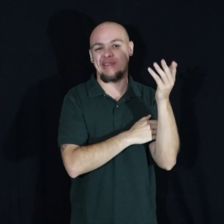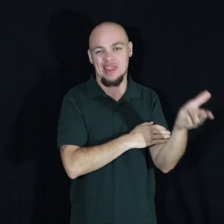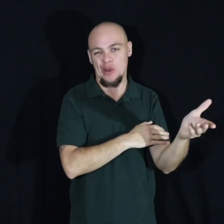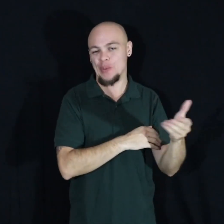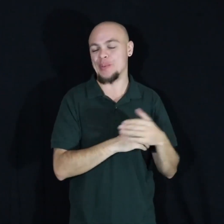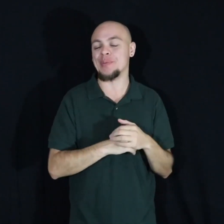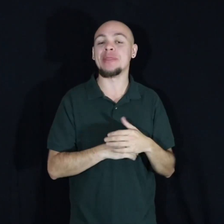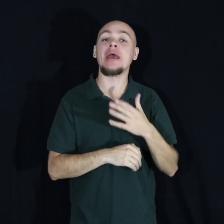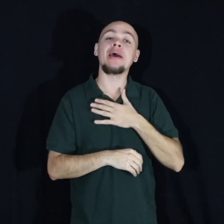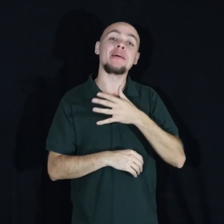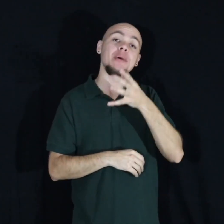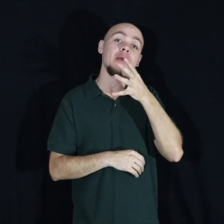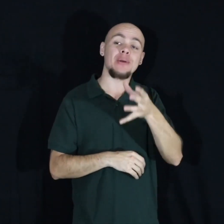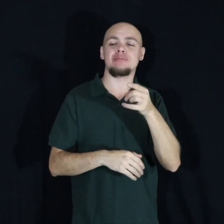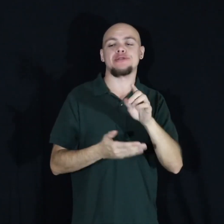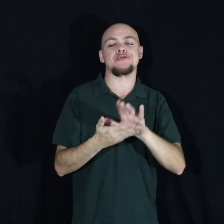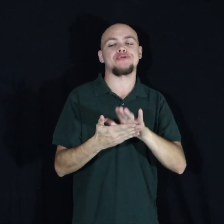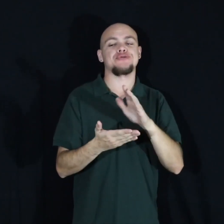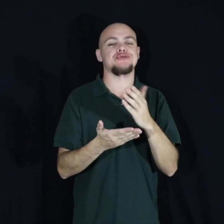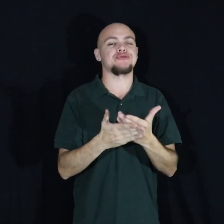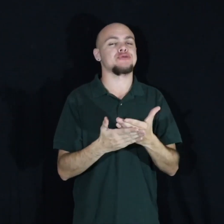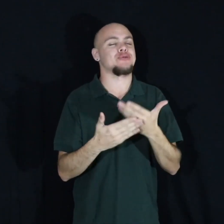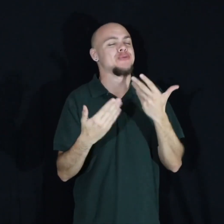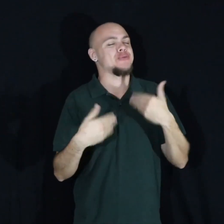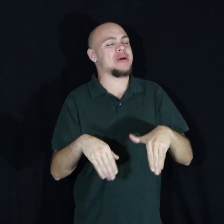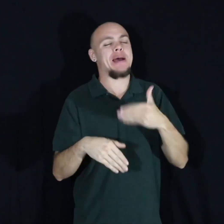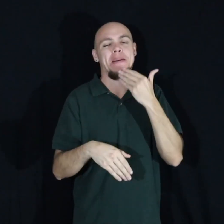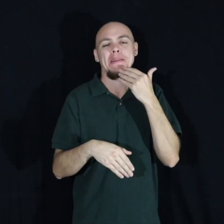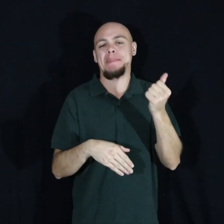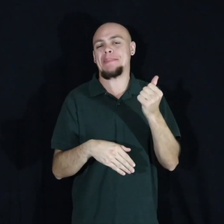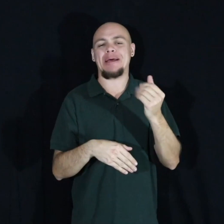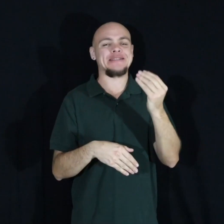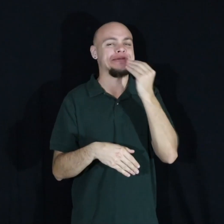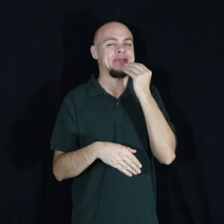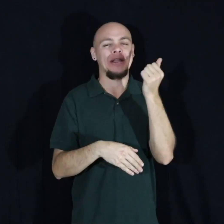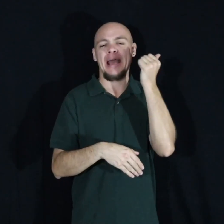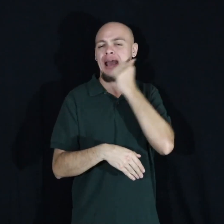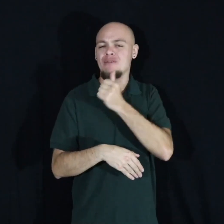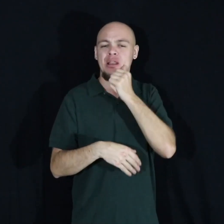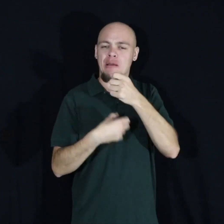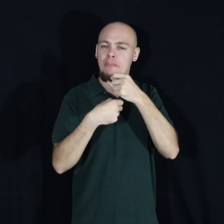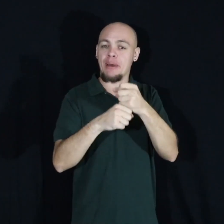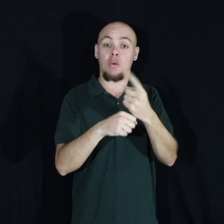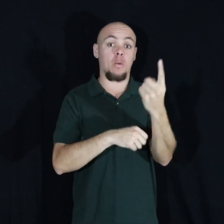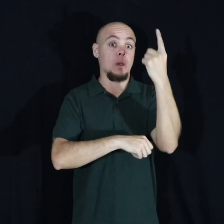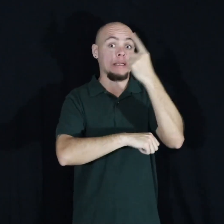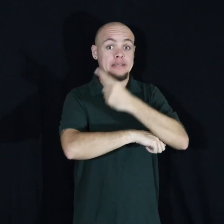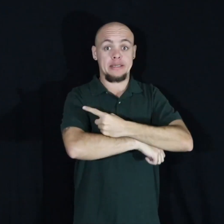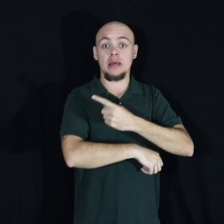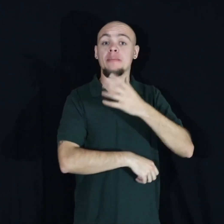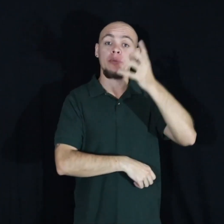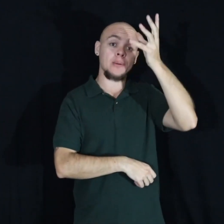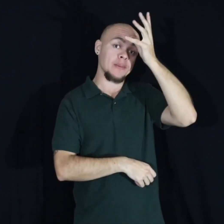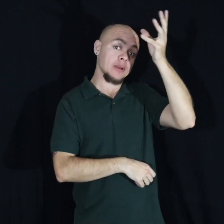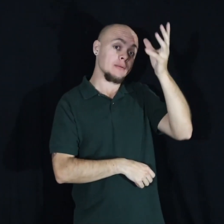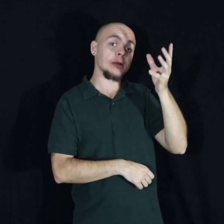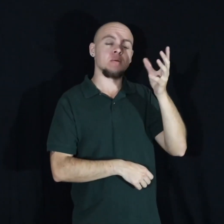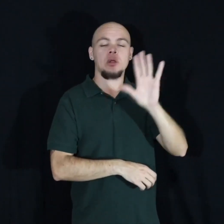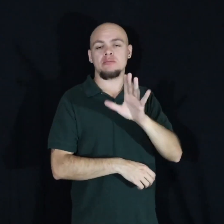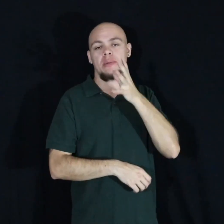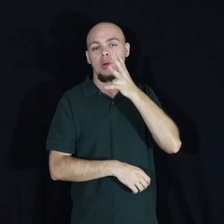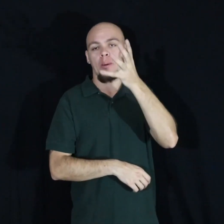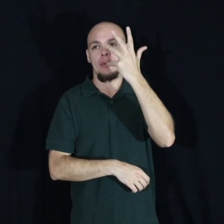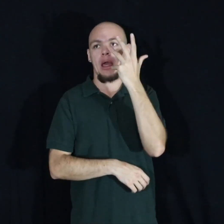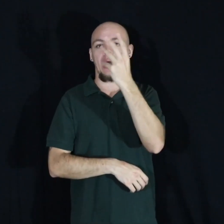My grandmother was a chef, and she would prepare the best meals every day. One day, my grandmother was